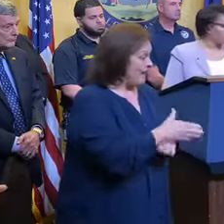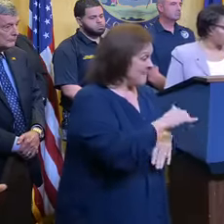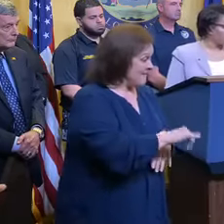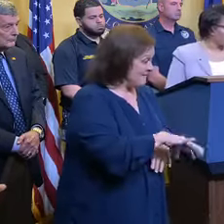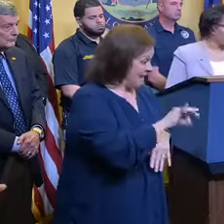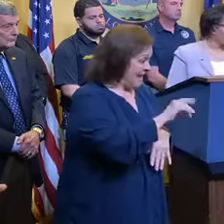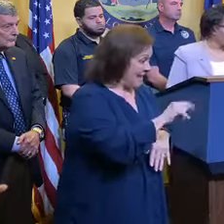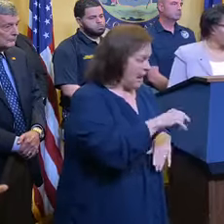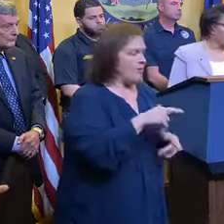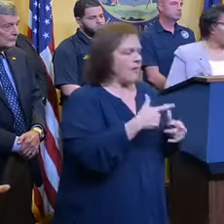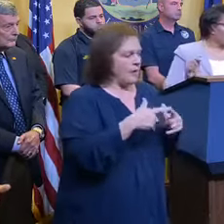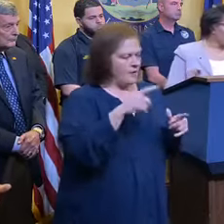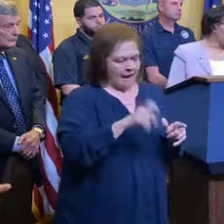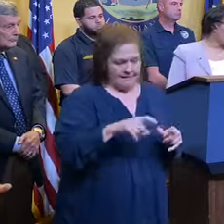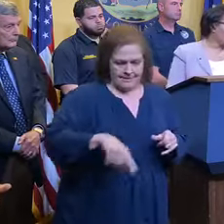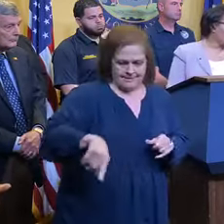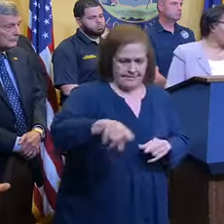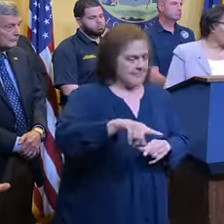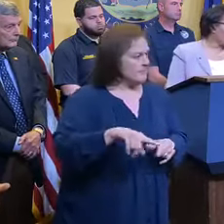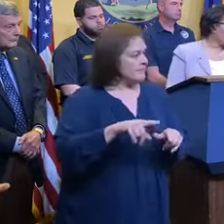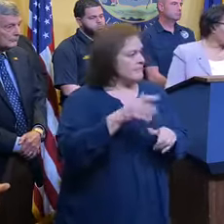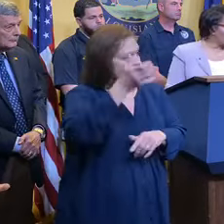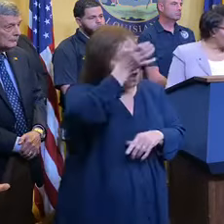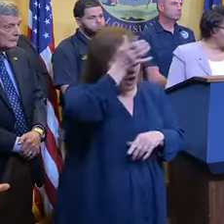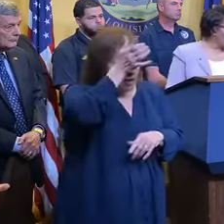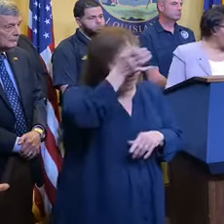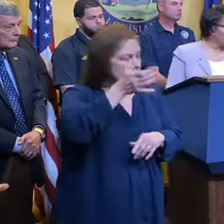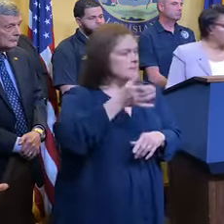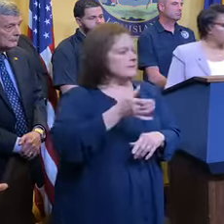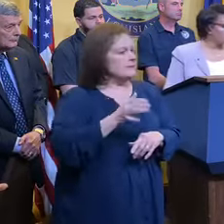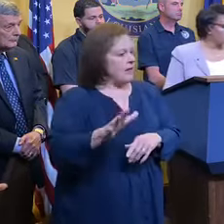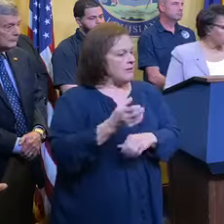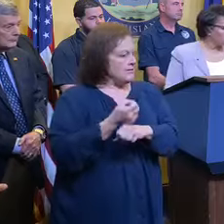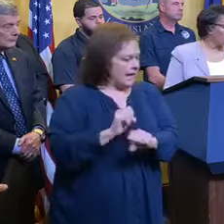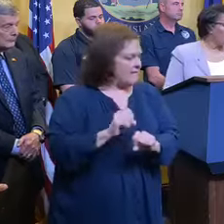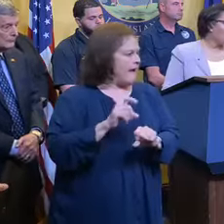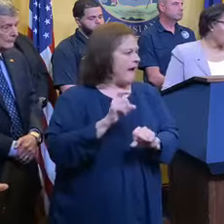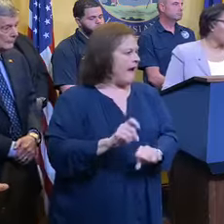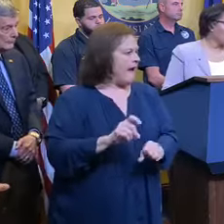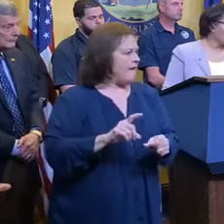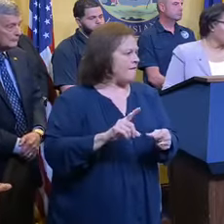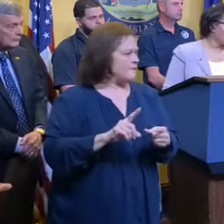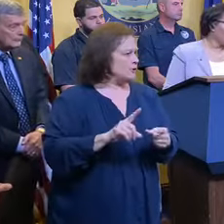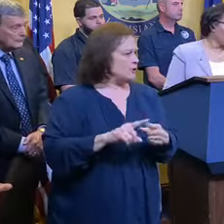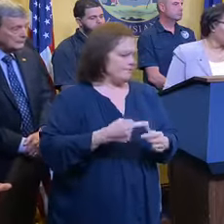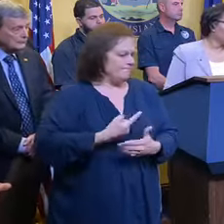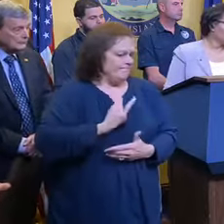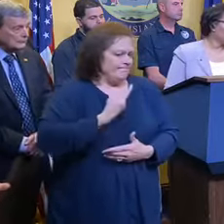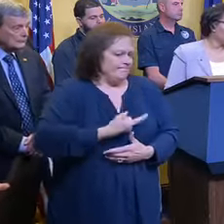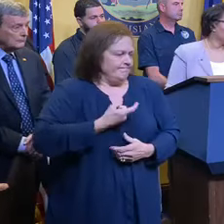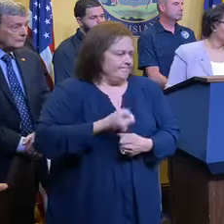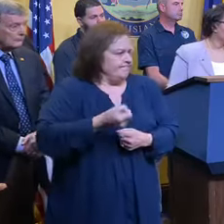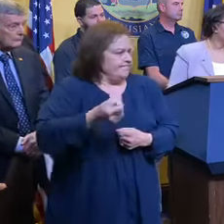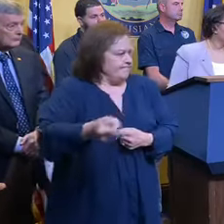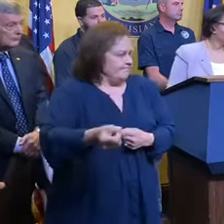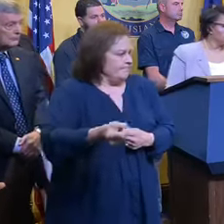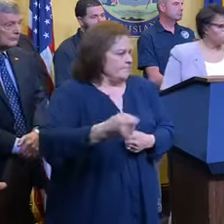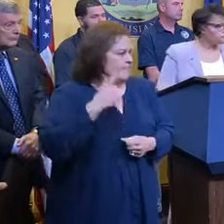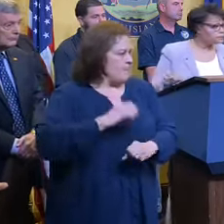that is necessary to ensure the safety of our firefighters and the safety of our